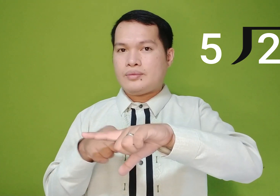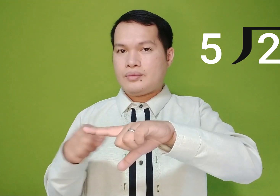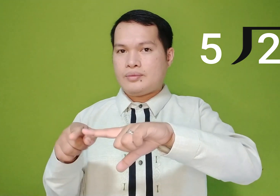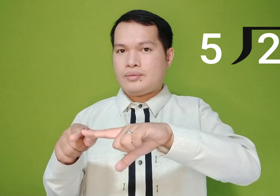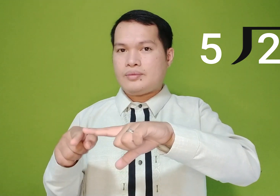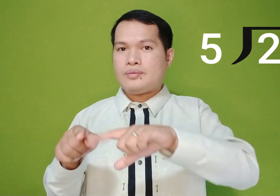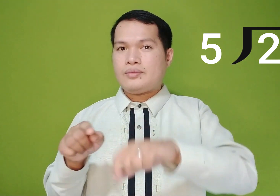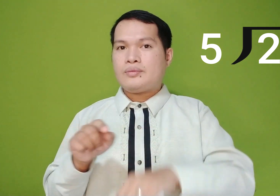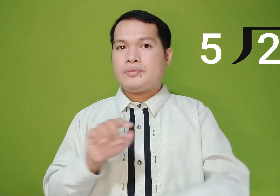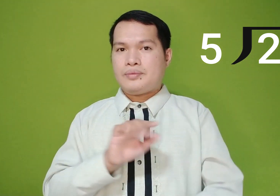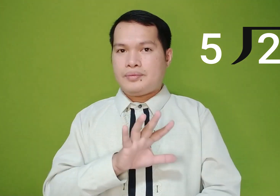5